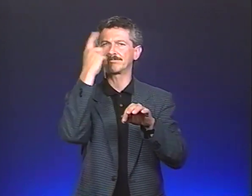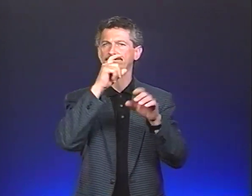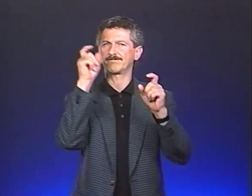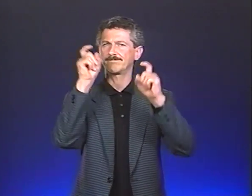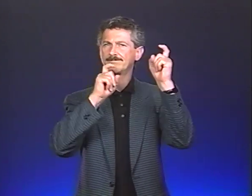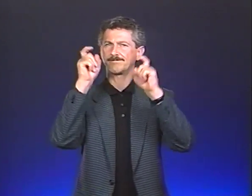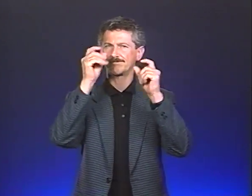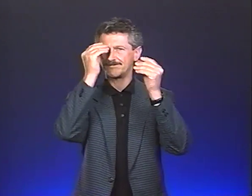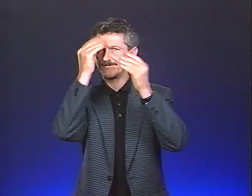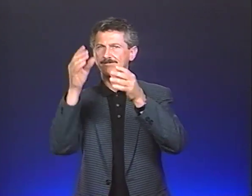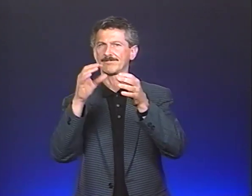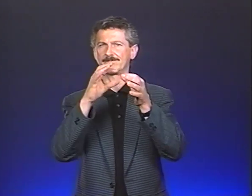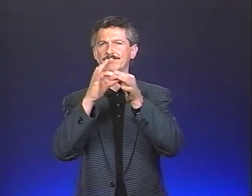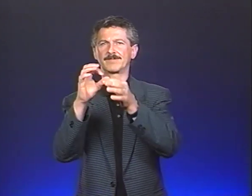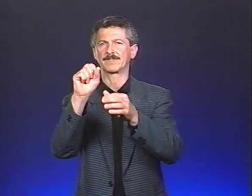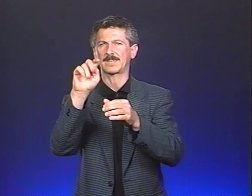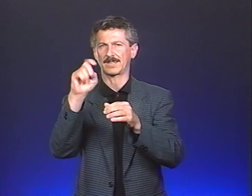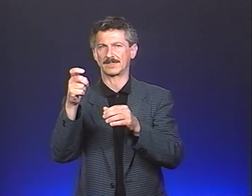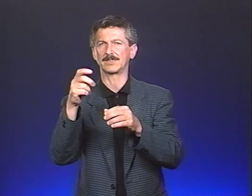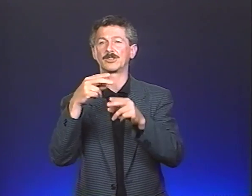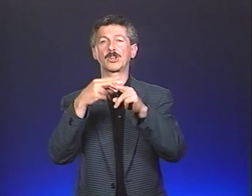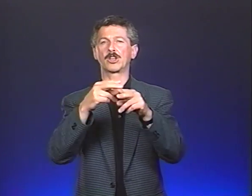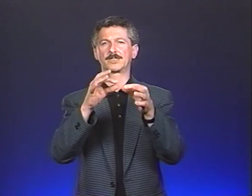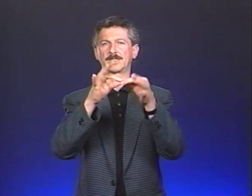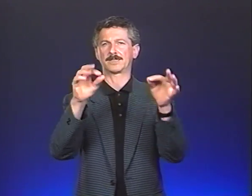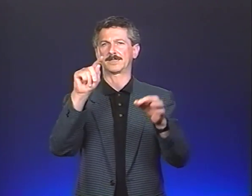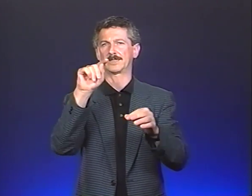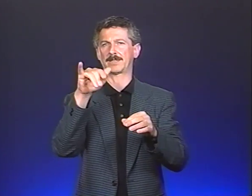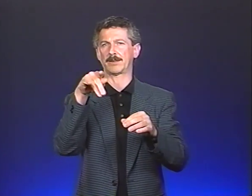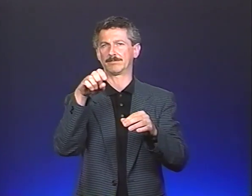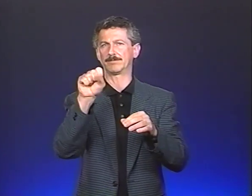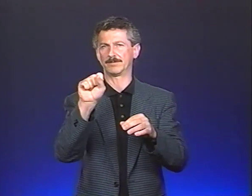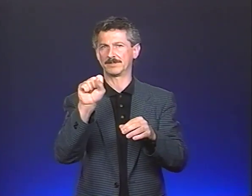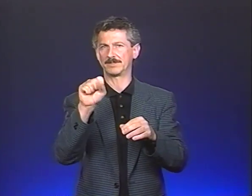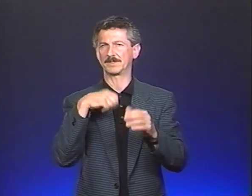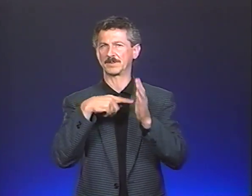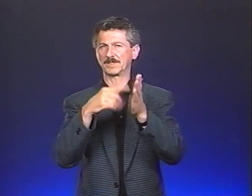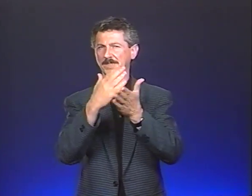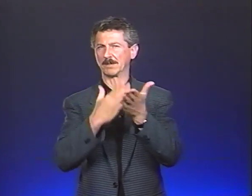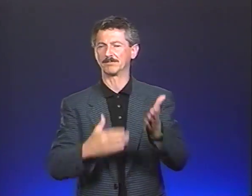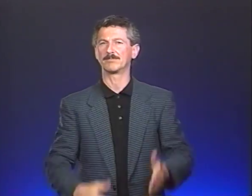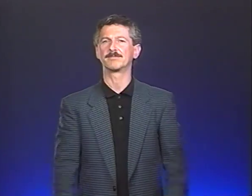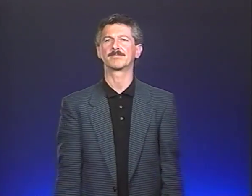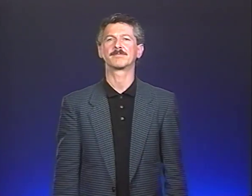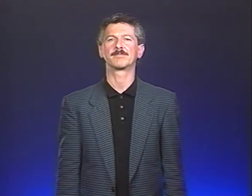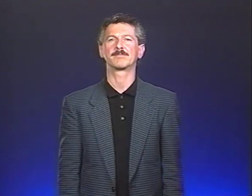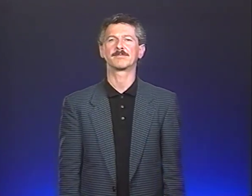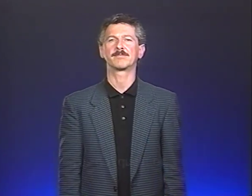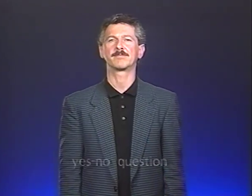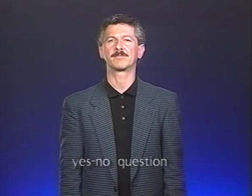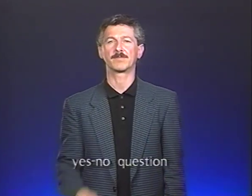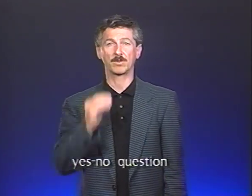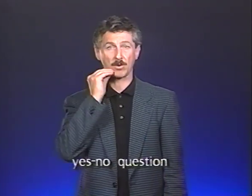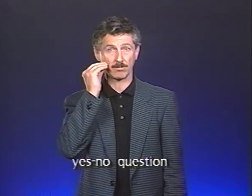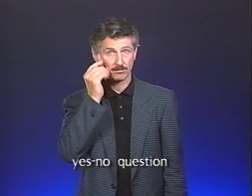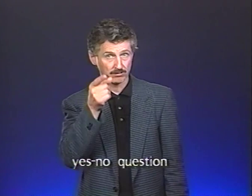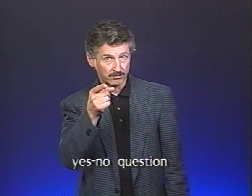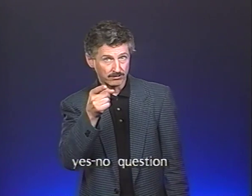As I said, ASL syntax is a very complicated system, and non-manual markers help differentiate sentence types. Here are some